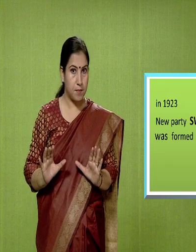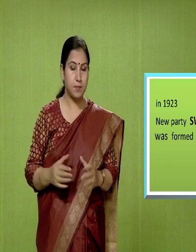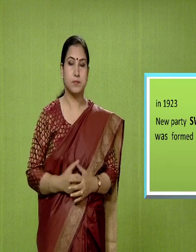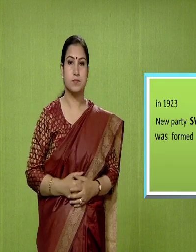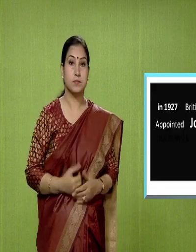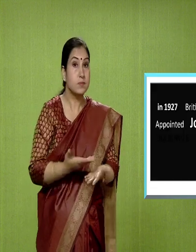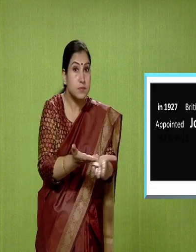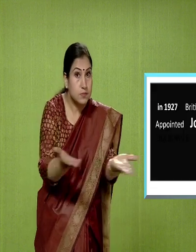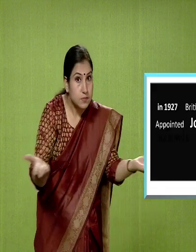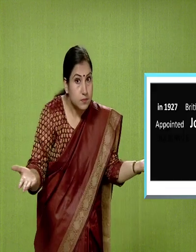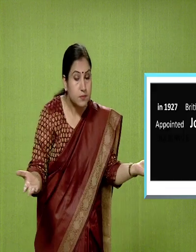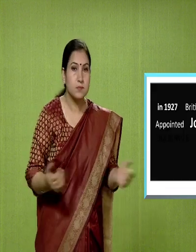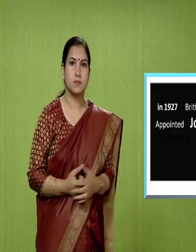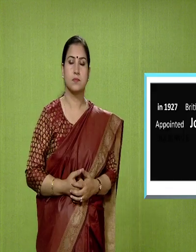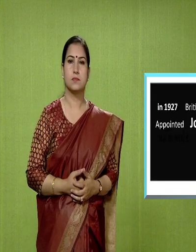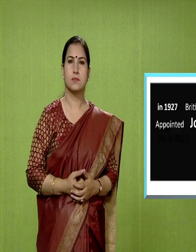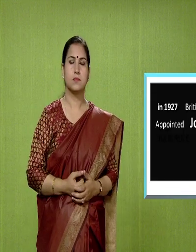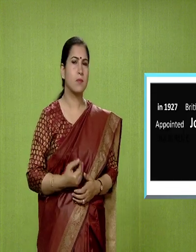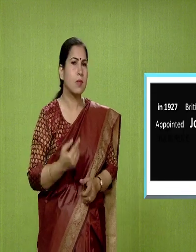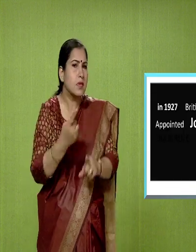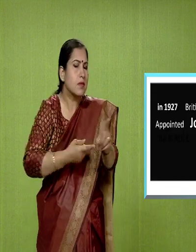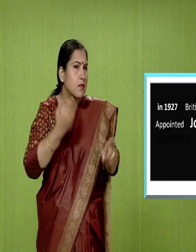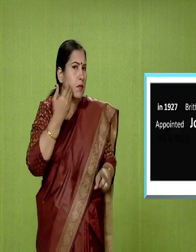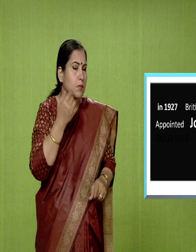Dear learners, in the year 1927,